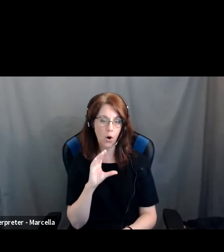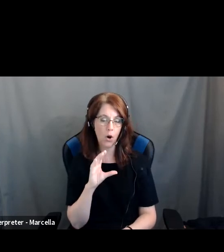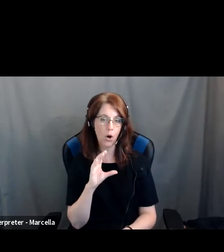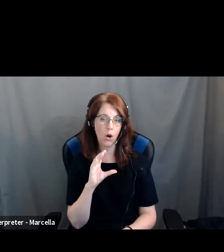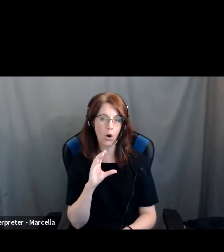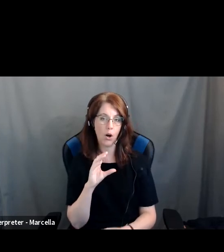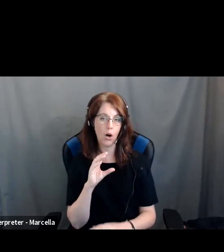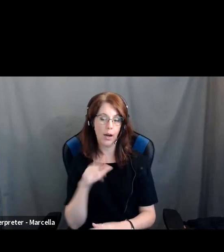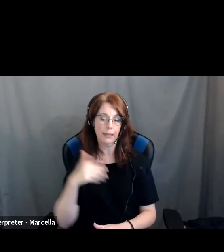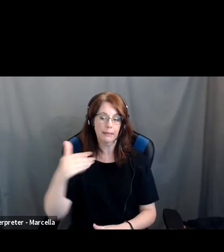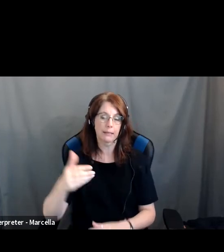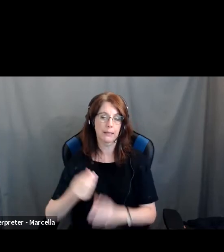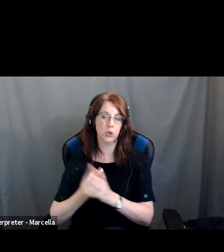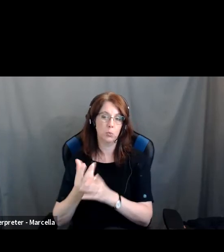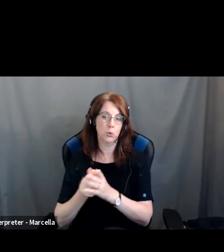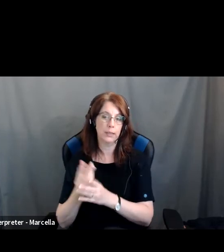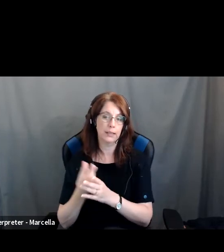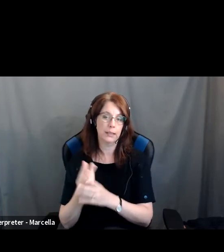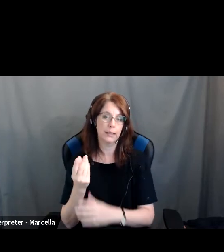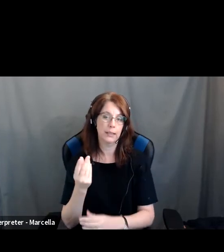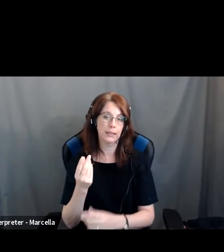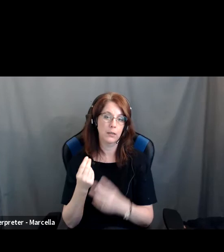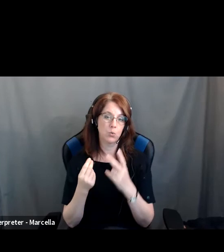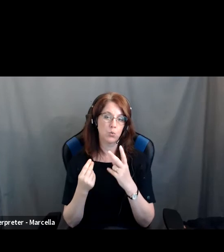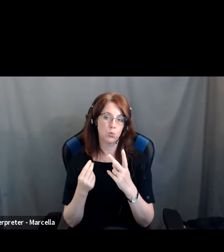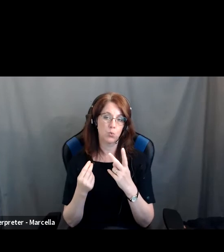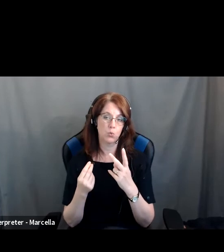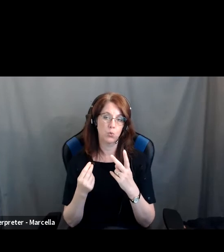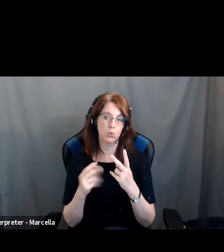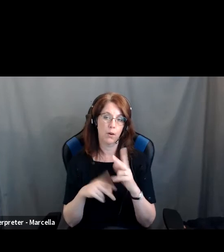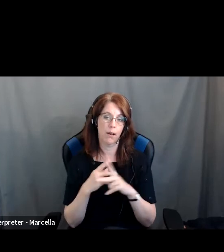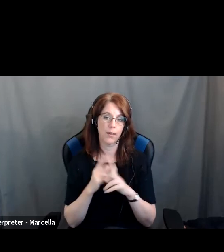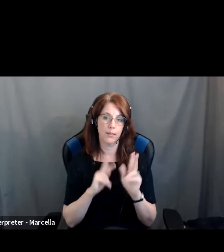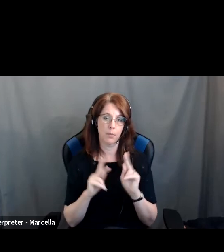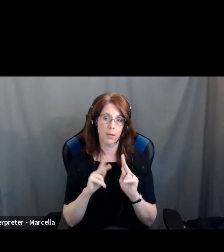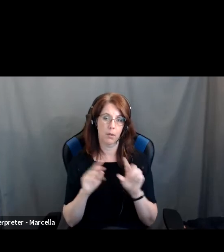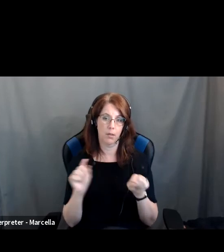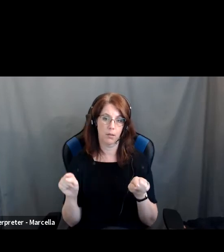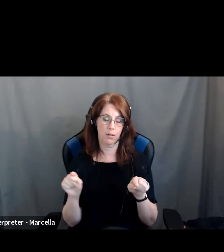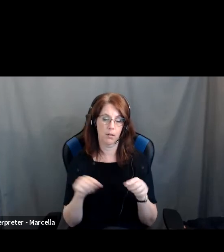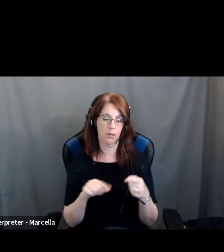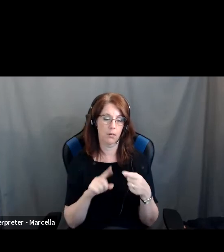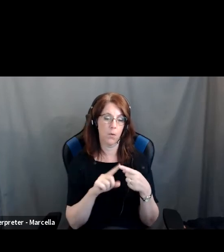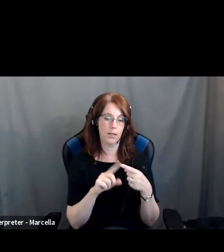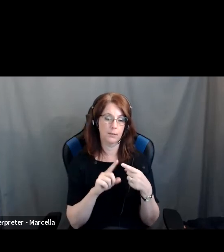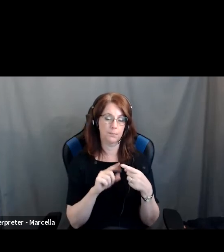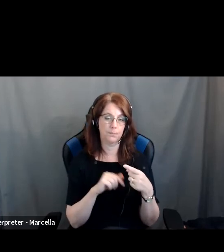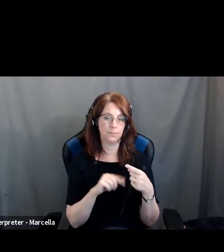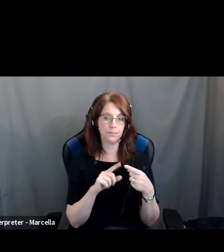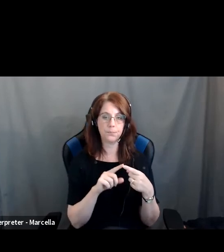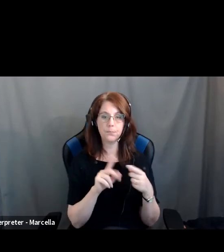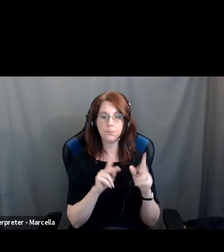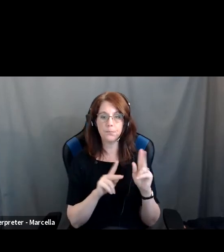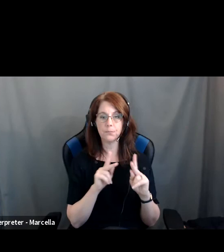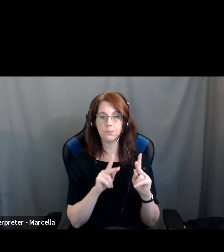the spring is two types of people. One is folks